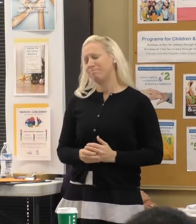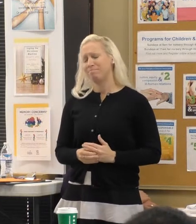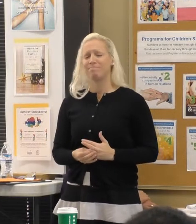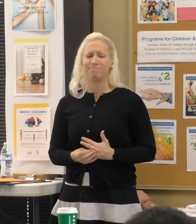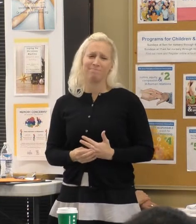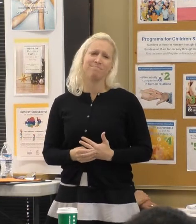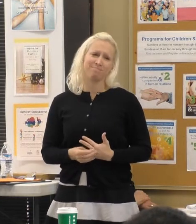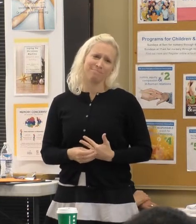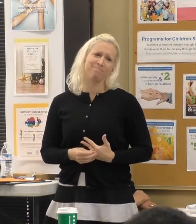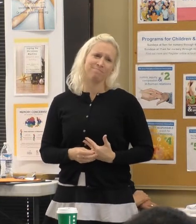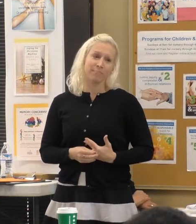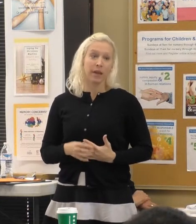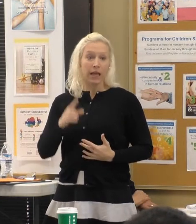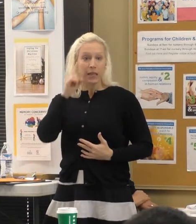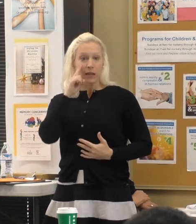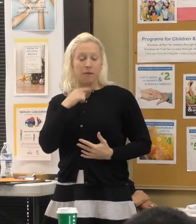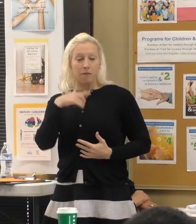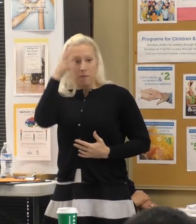sorry, but you're going to die.